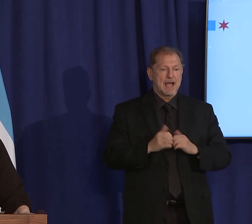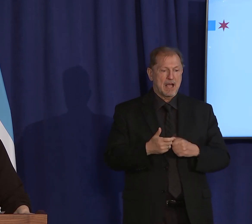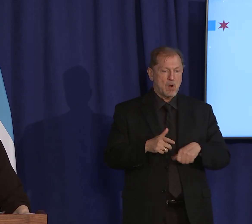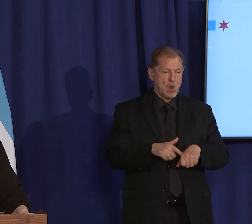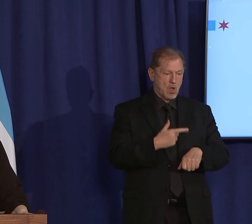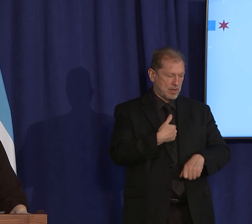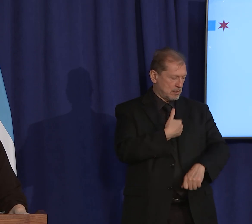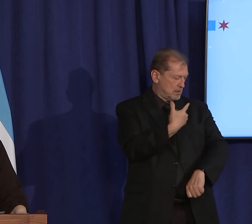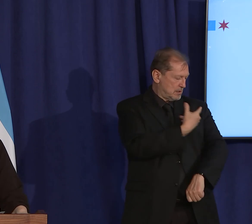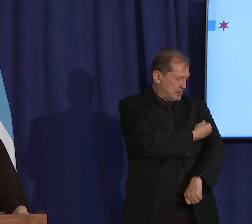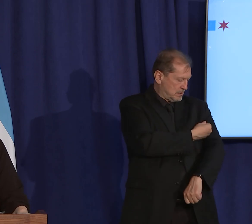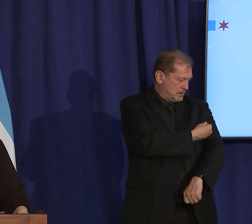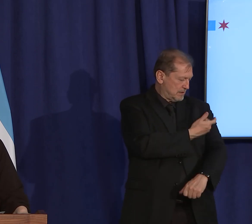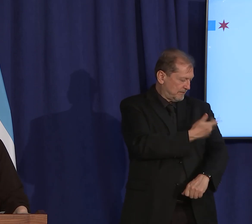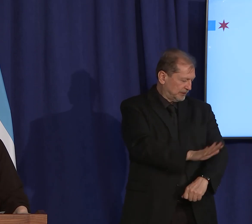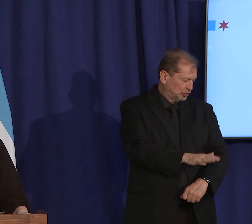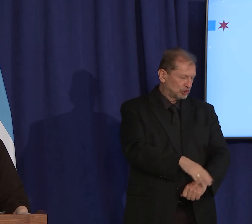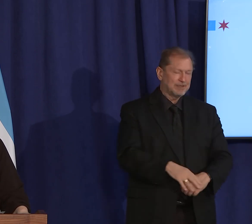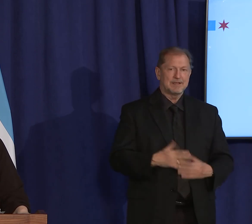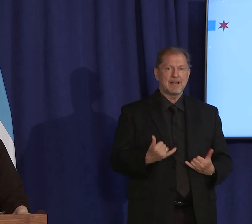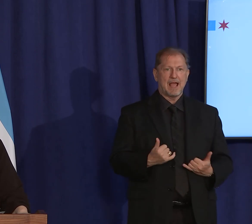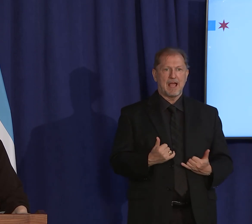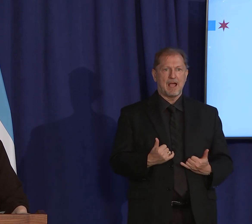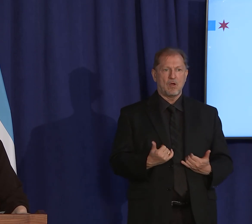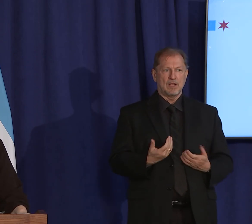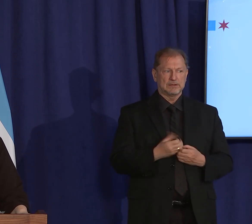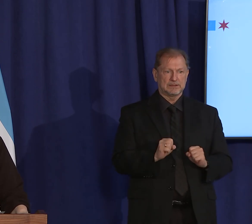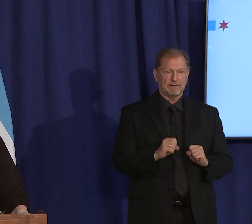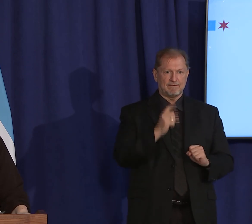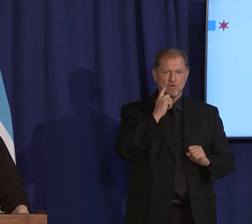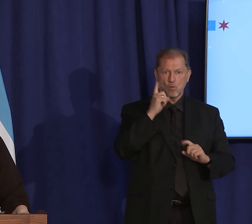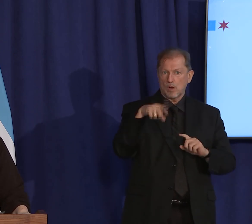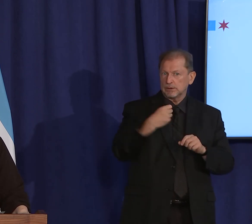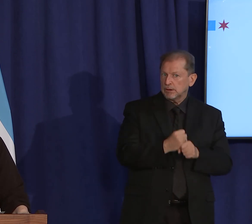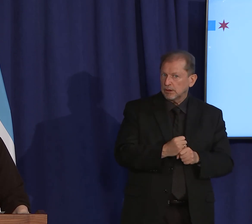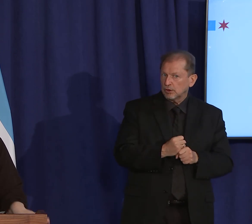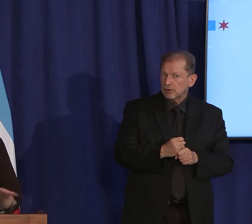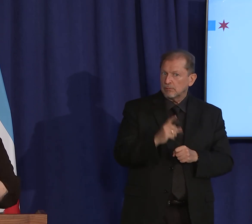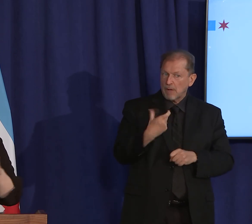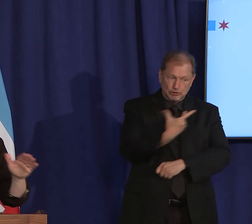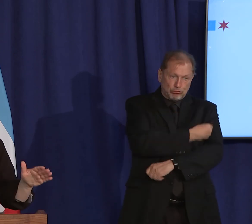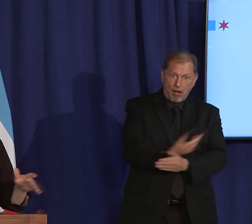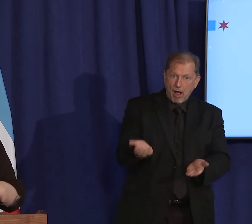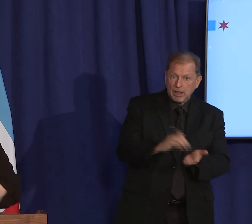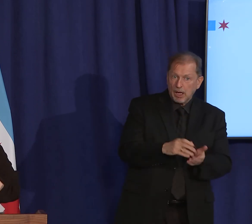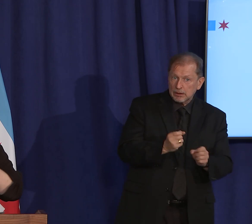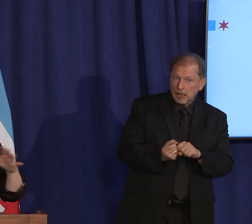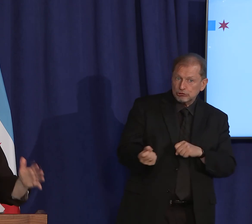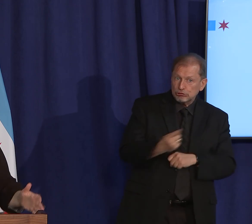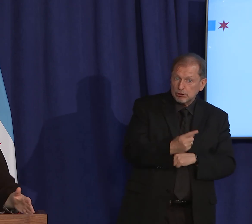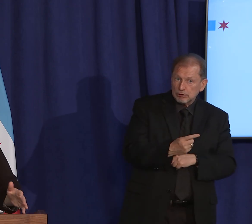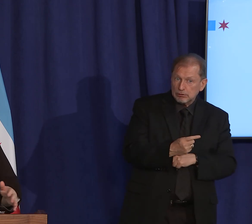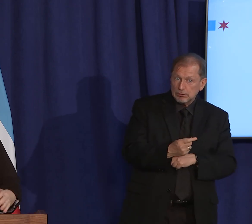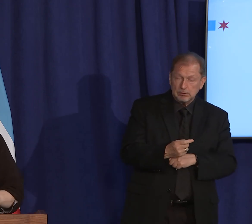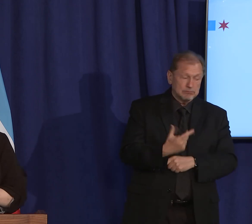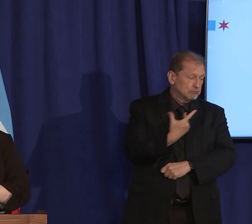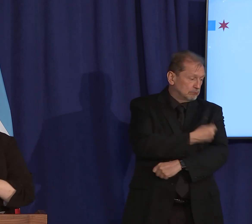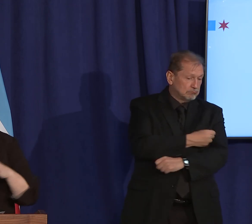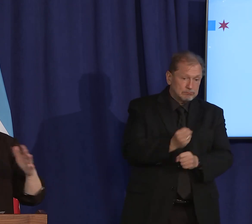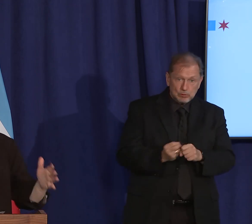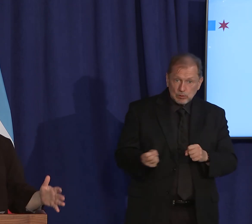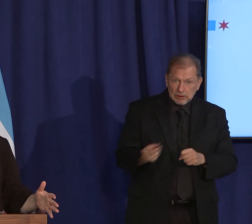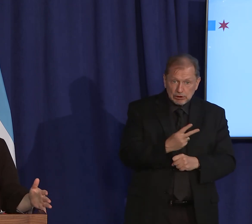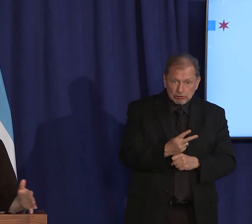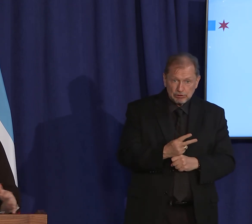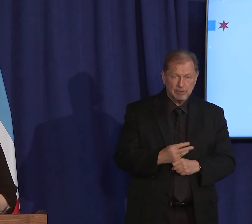immunity after immunization. And so there's some studies there. There remain questions. You know, right now, to be very clear, there is no need for a booster